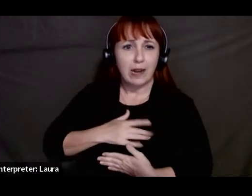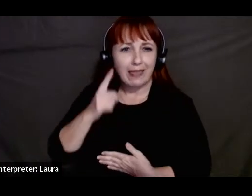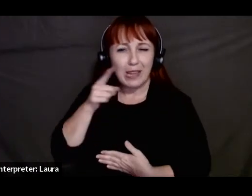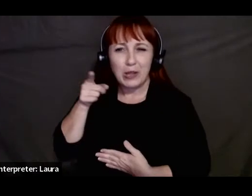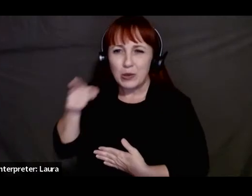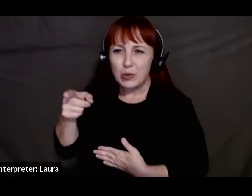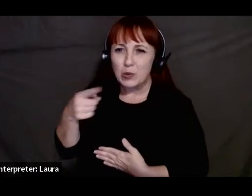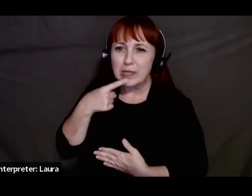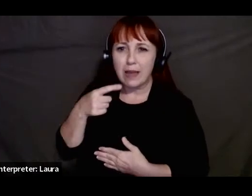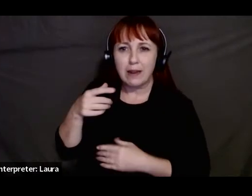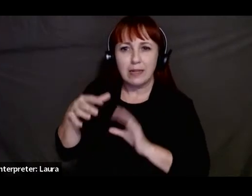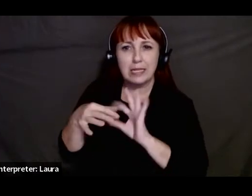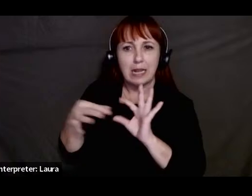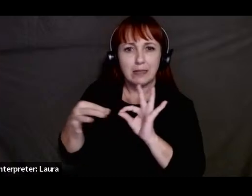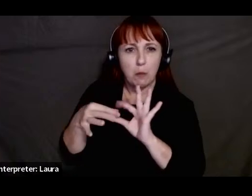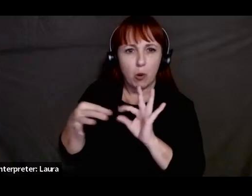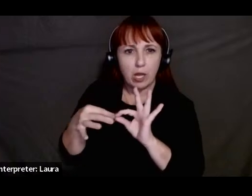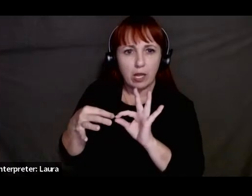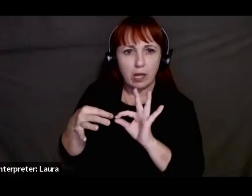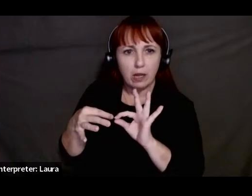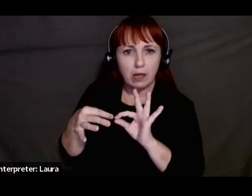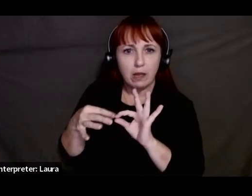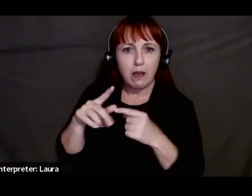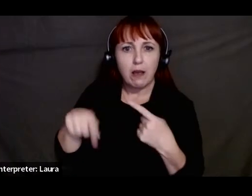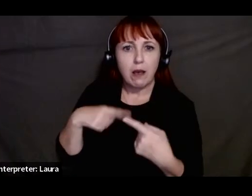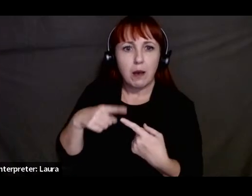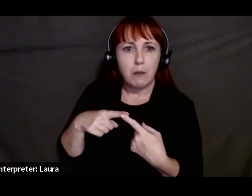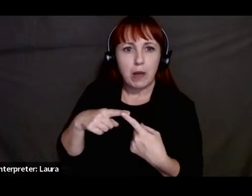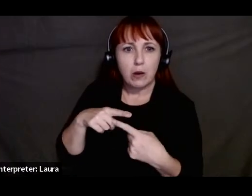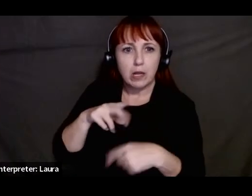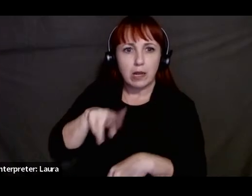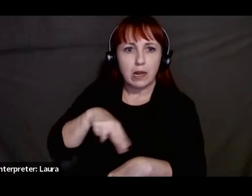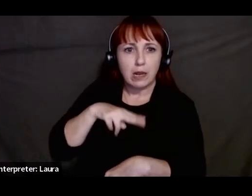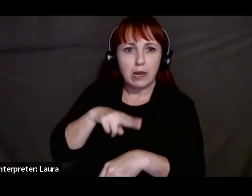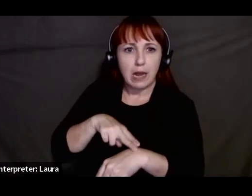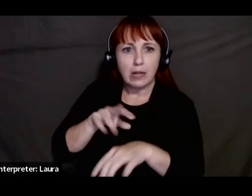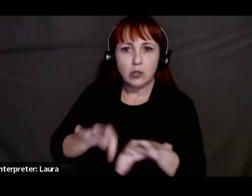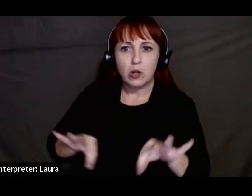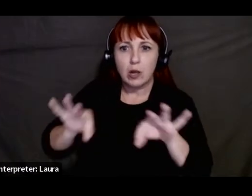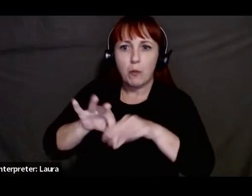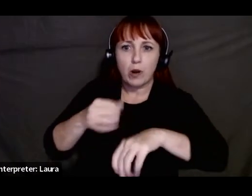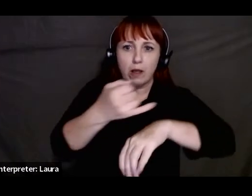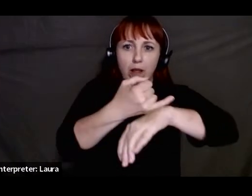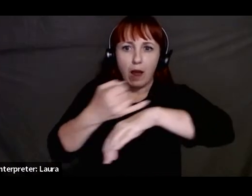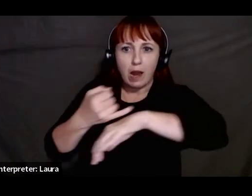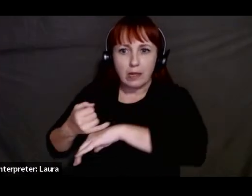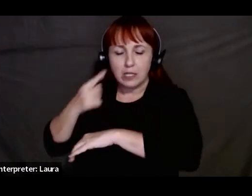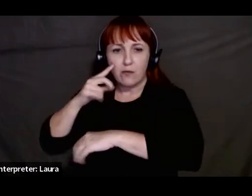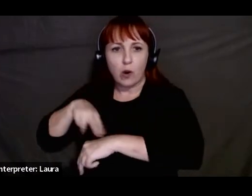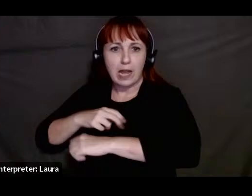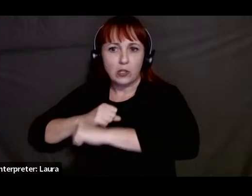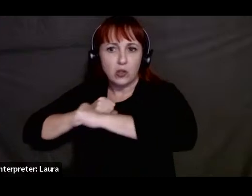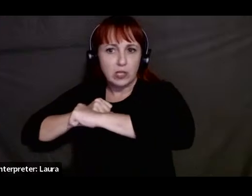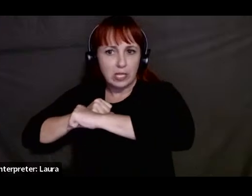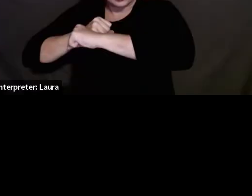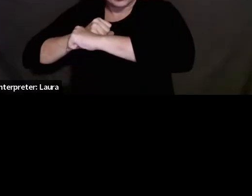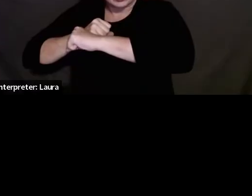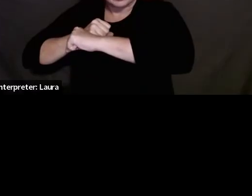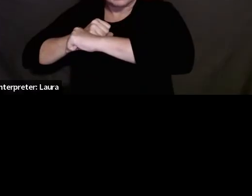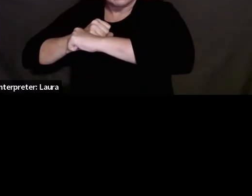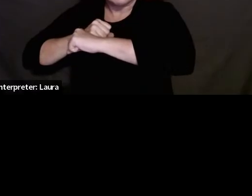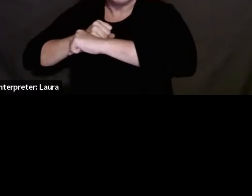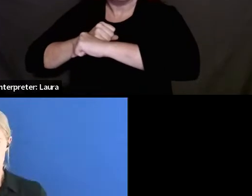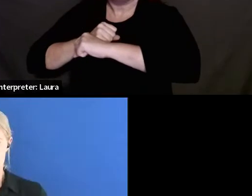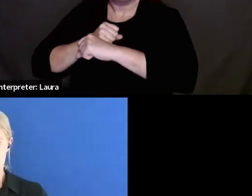that gave the testimony and spoke of the national importance of our islands to national security.